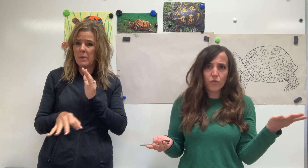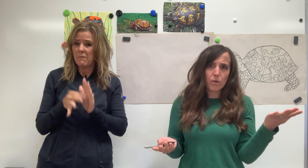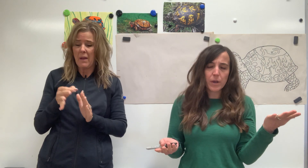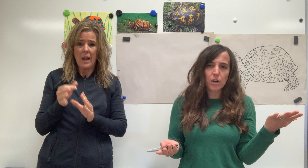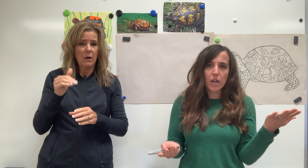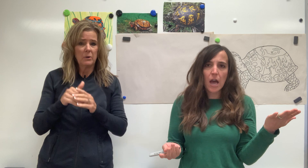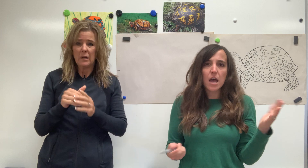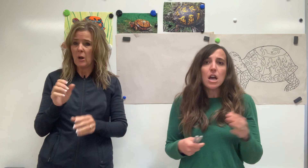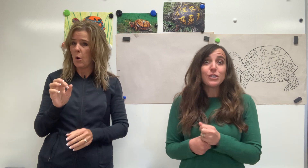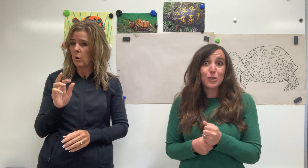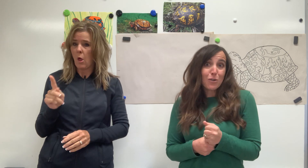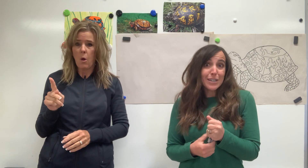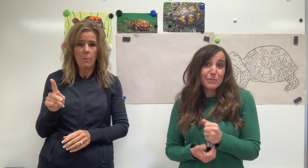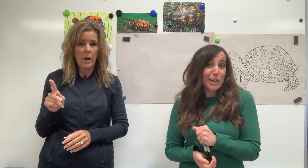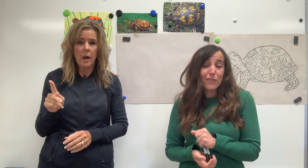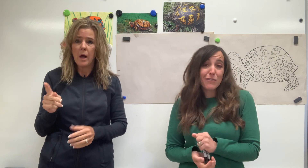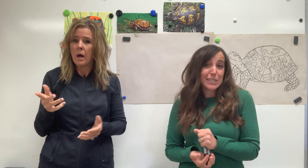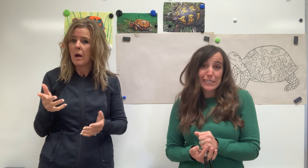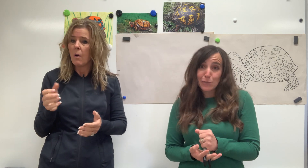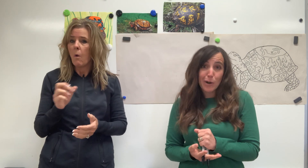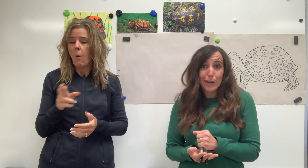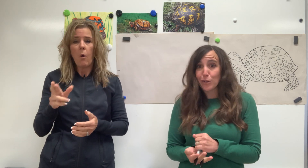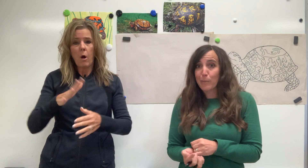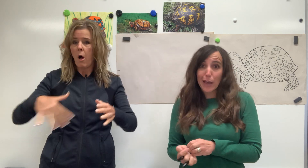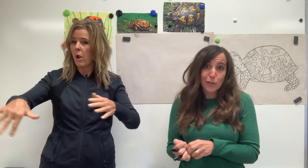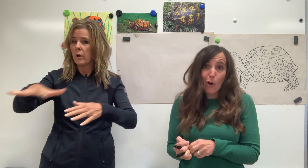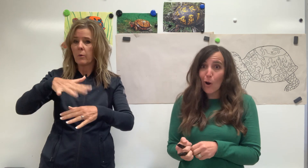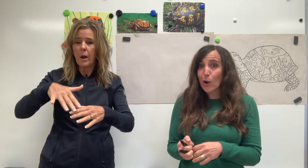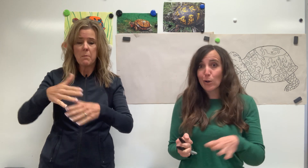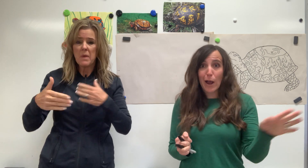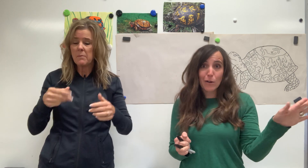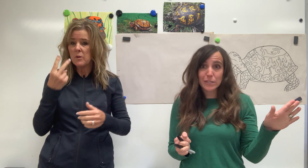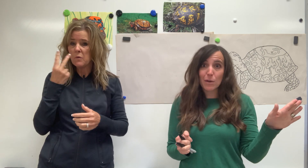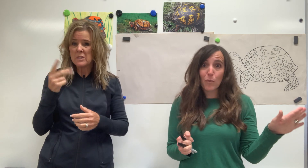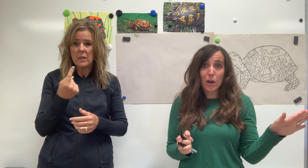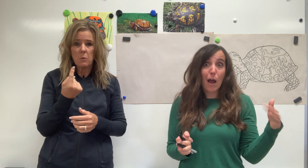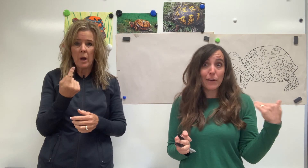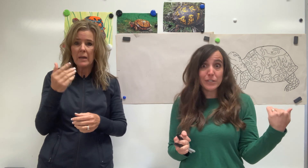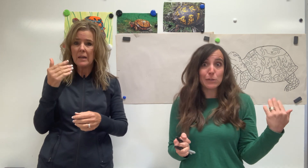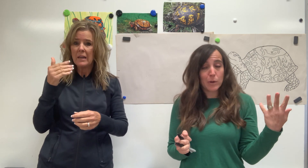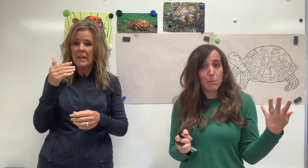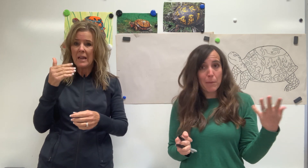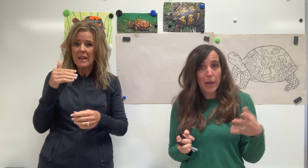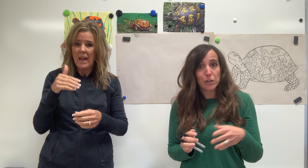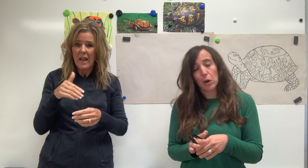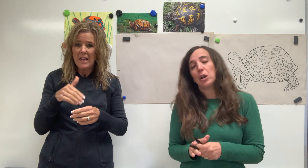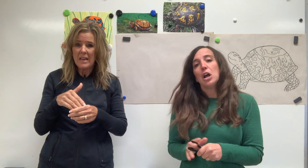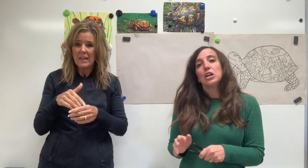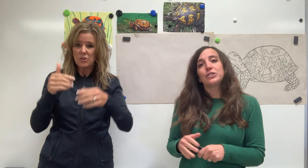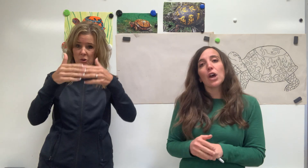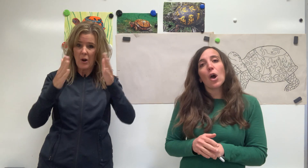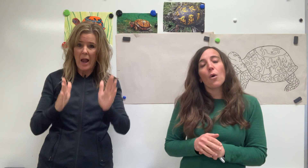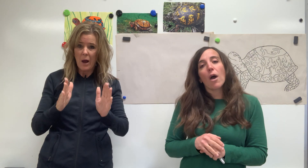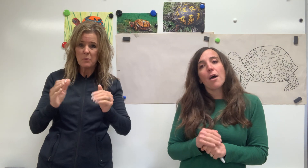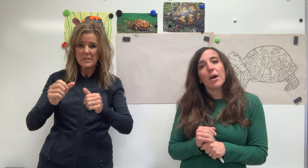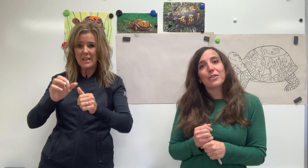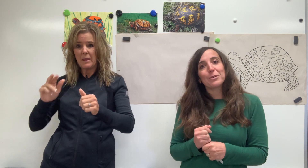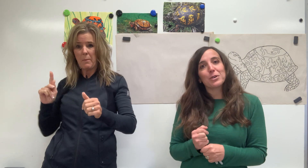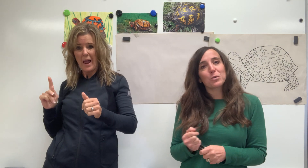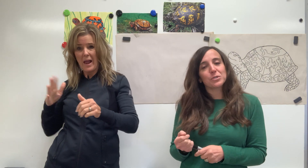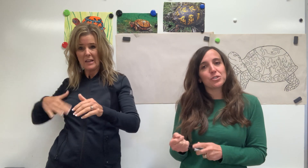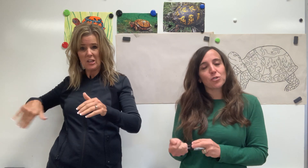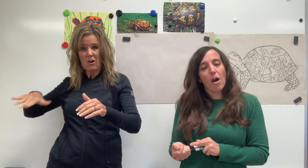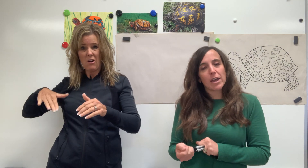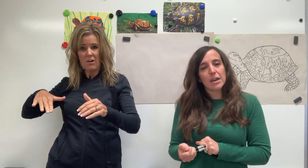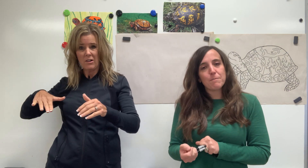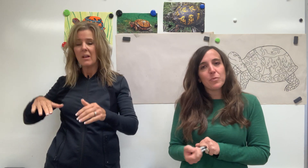found all over America. So you guys might have even seen one in your backyard or out somewhere. I've seen one in my backyard. So I thought